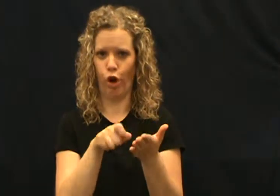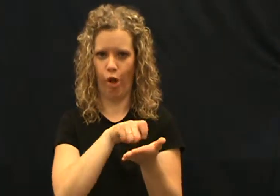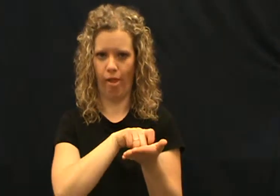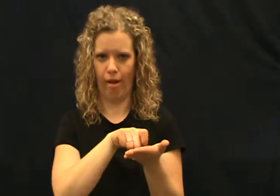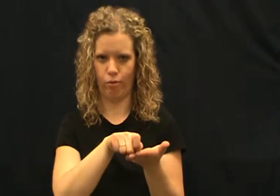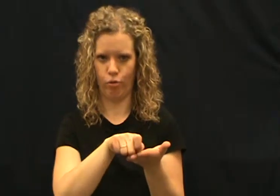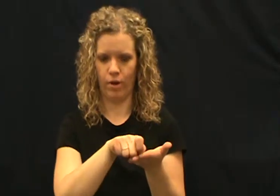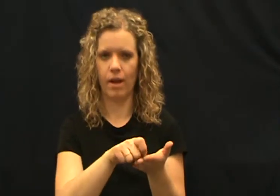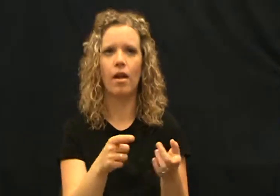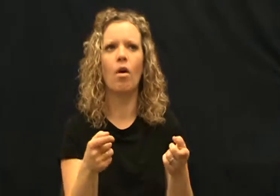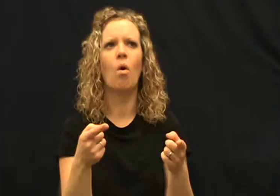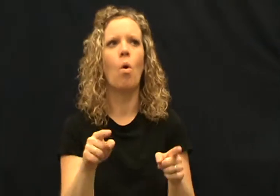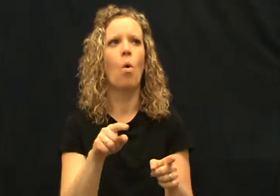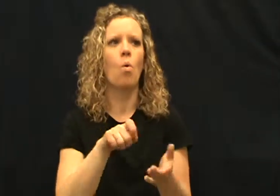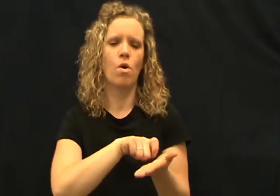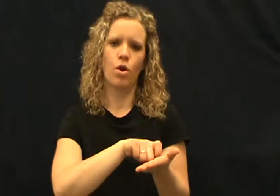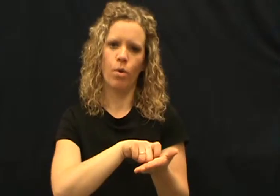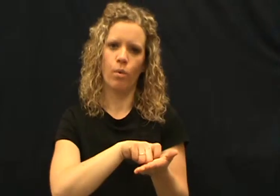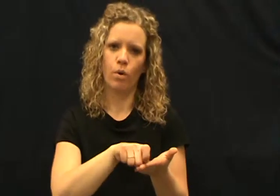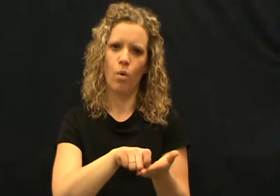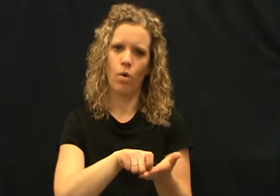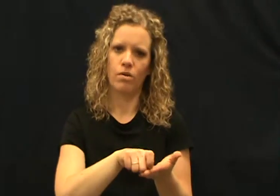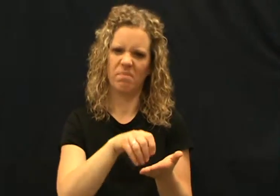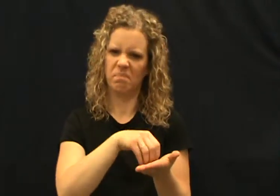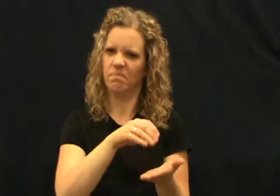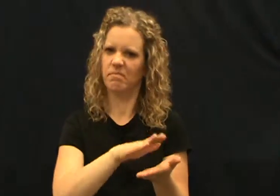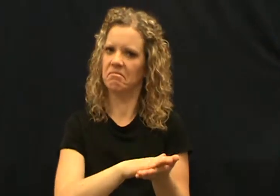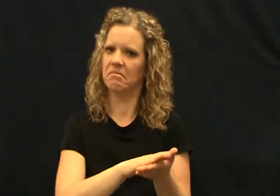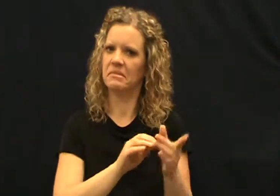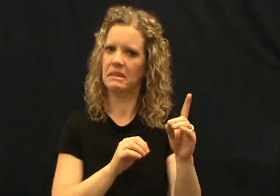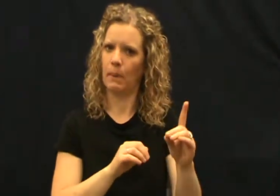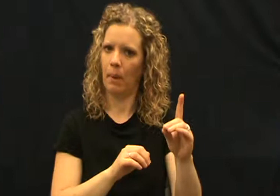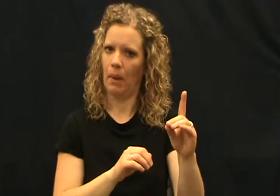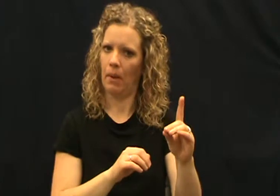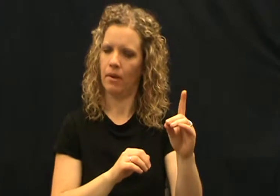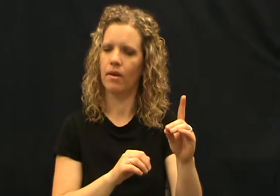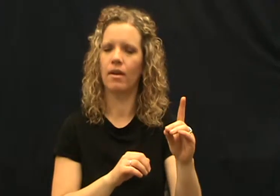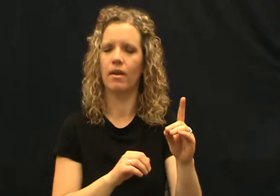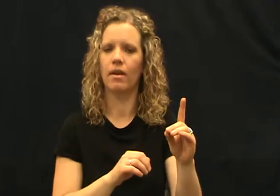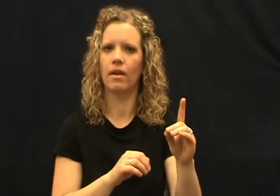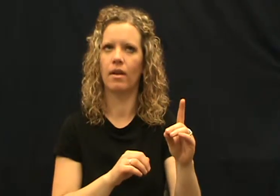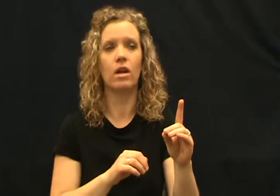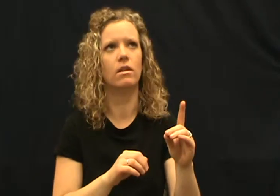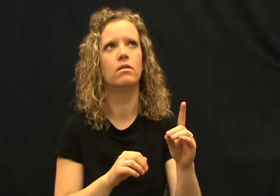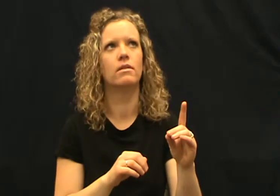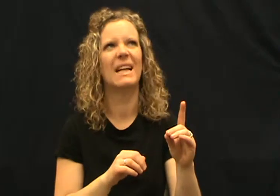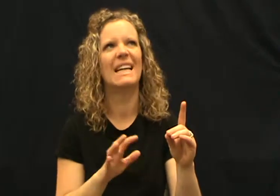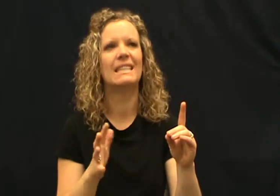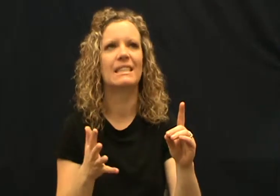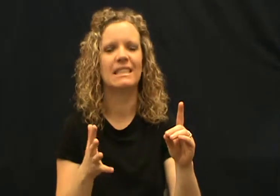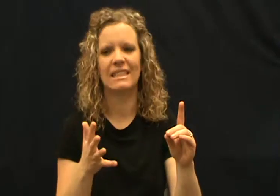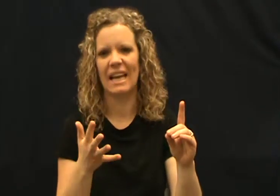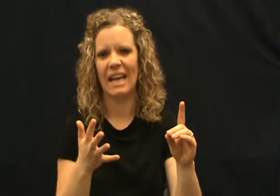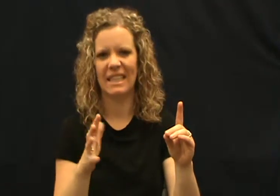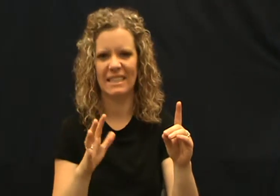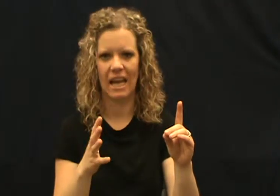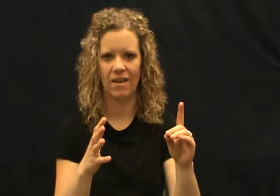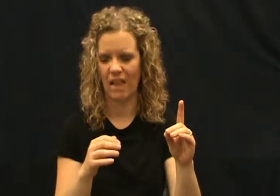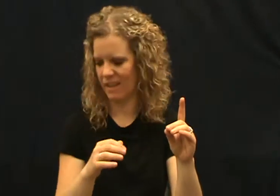record a debit, it is it's kind of off to the side on